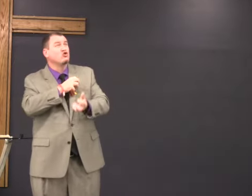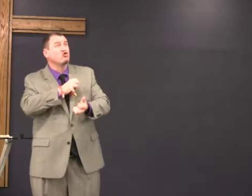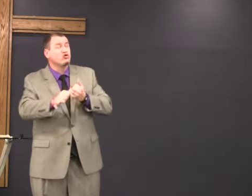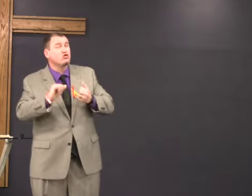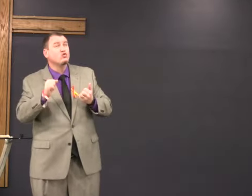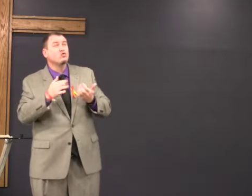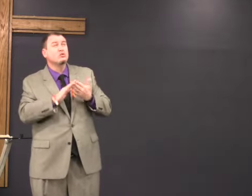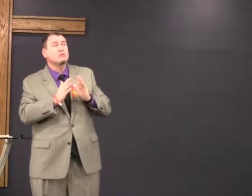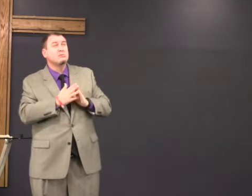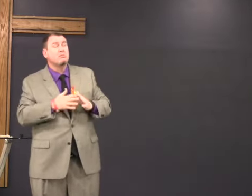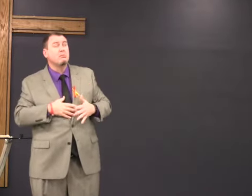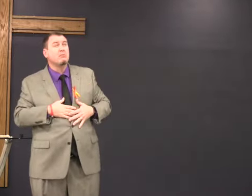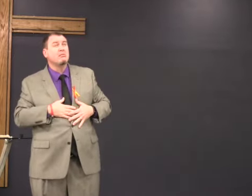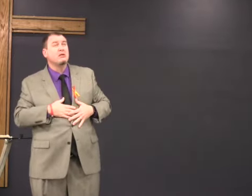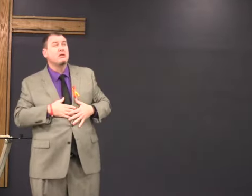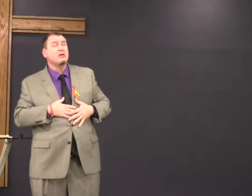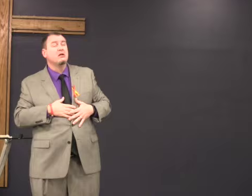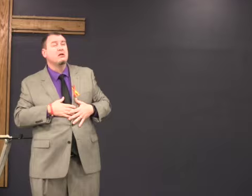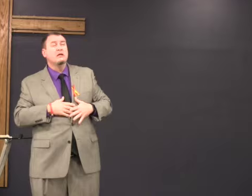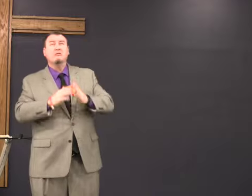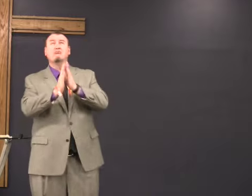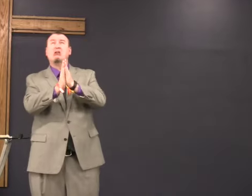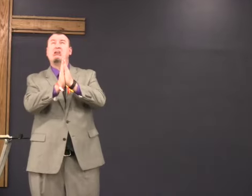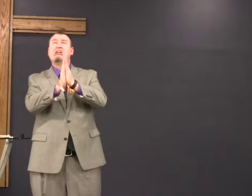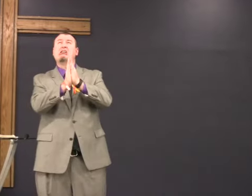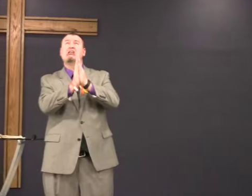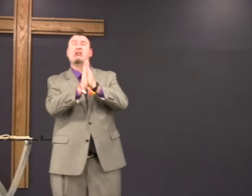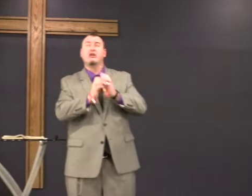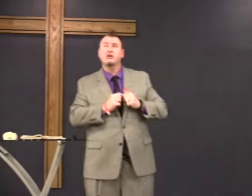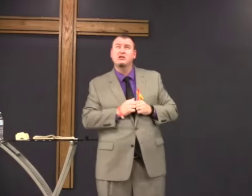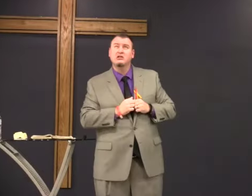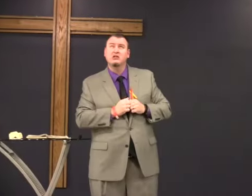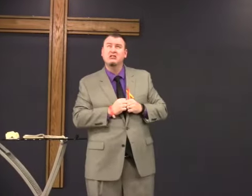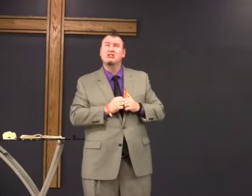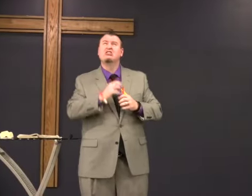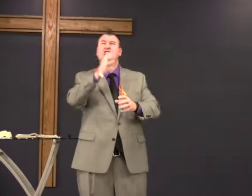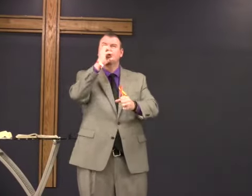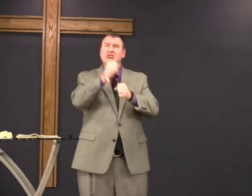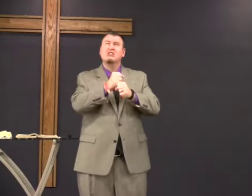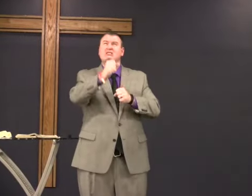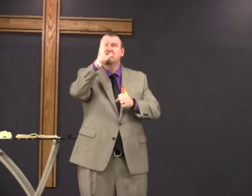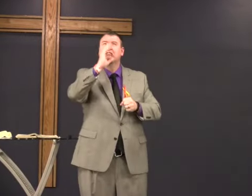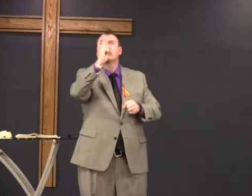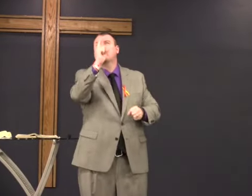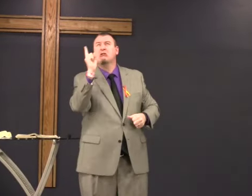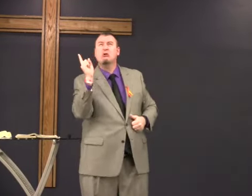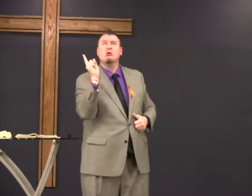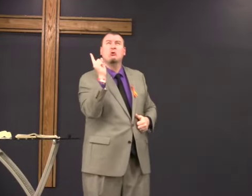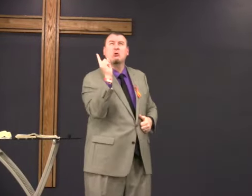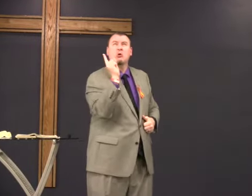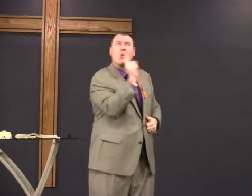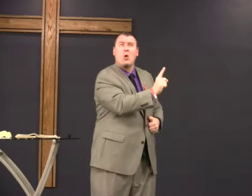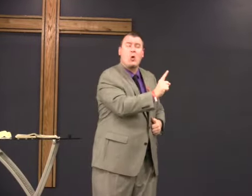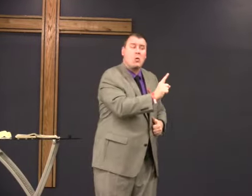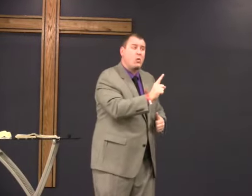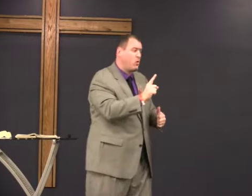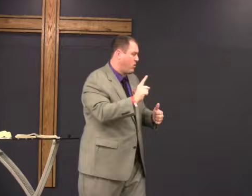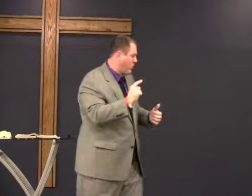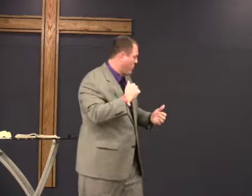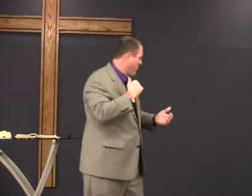Remember when Nehemiah heard that Jerusalem was destroyed, he prayed and he trusted